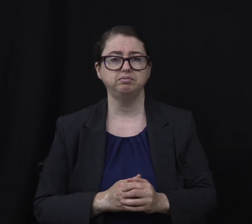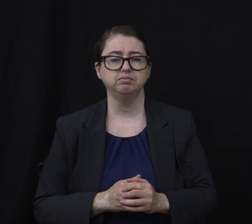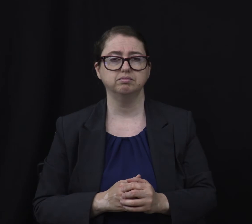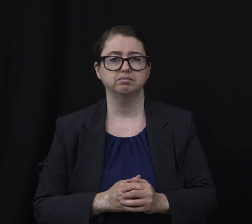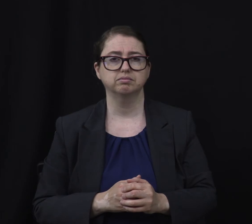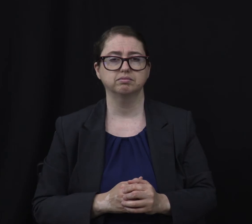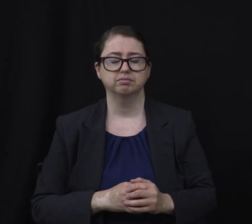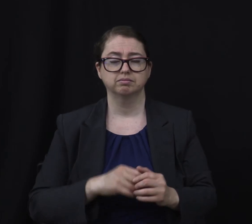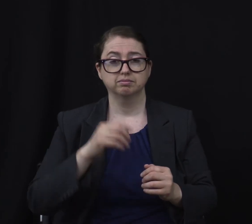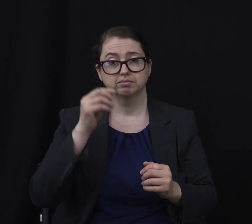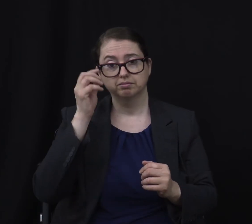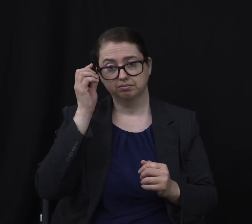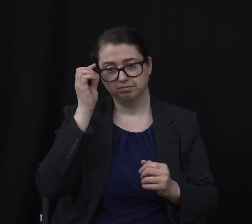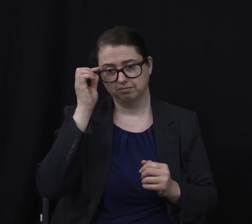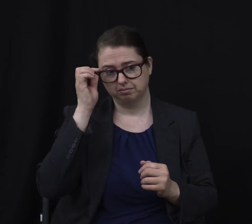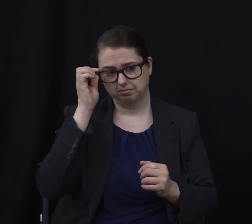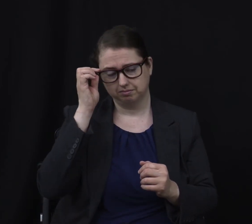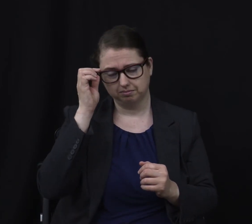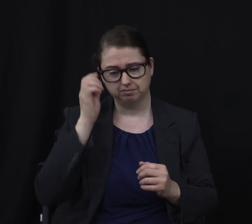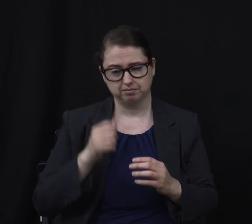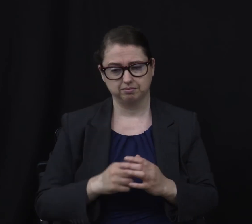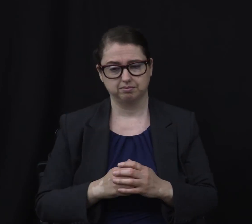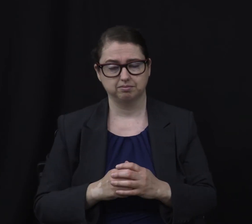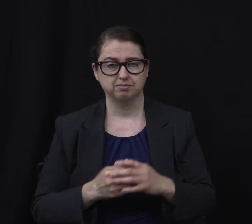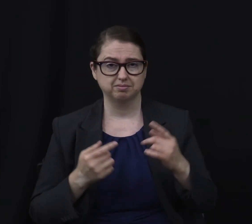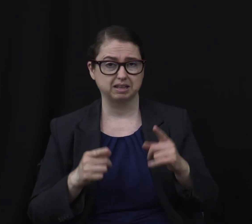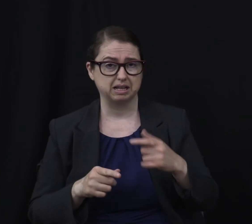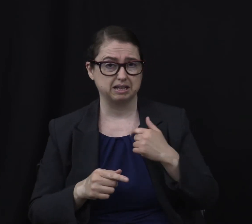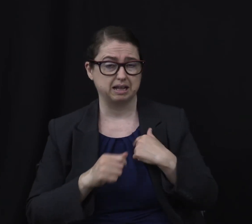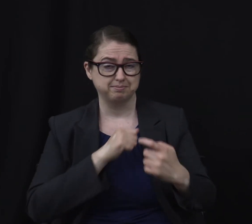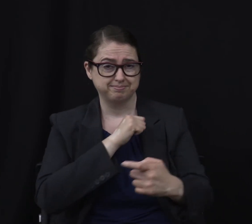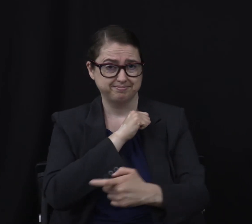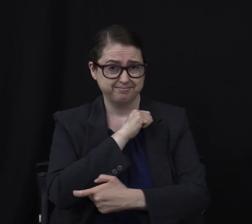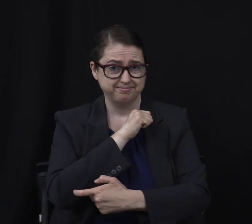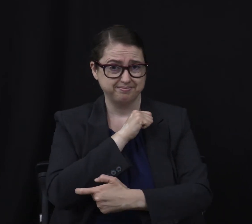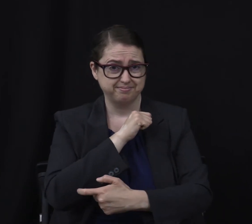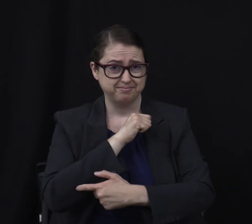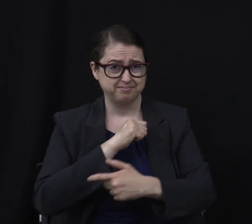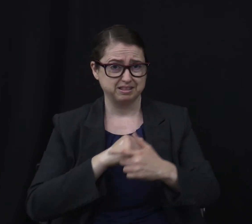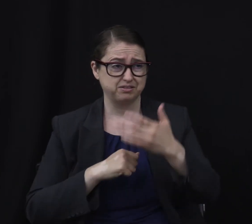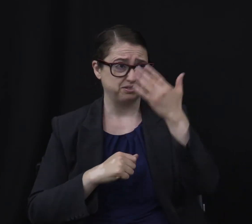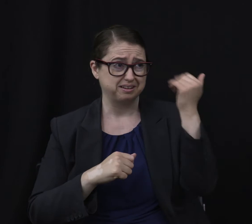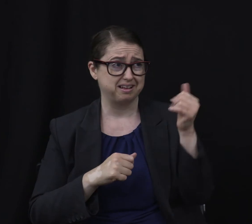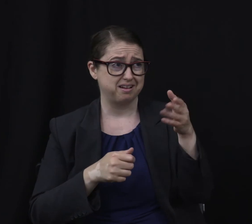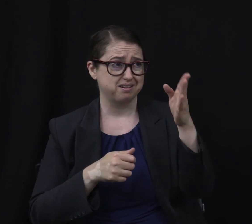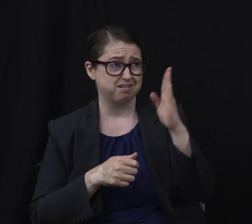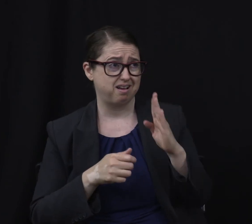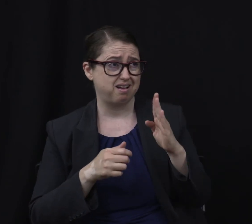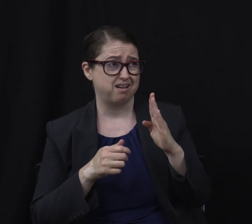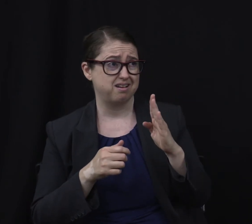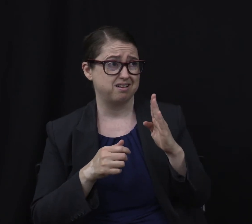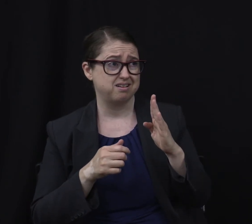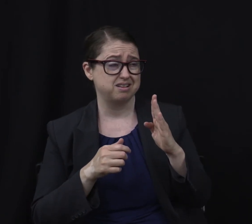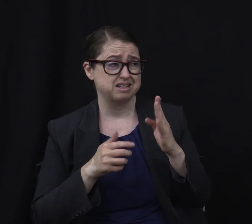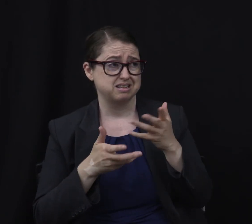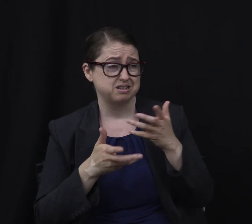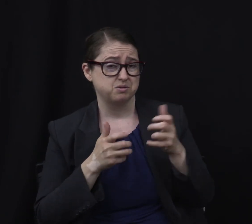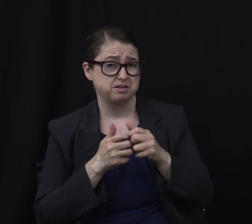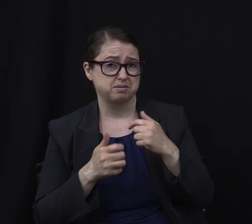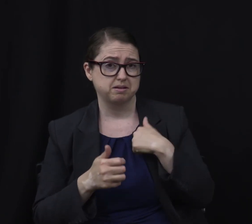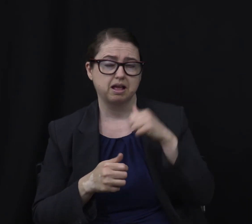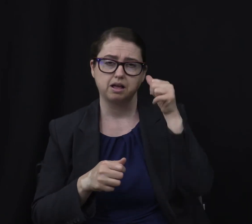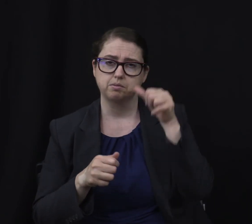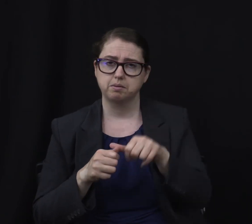When I'm tempted to forget of the way that God thinks of me, I remember when he spoke through the prophet Isaiah, "Since you